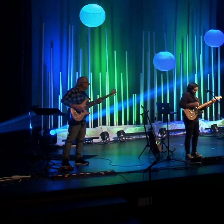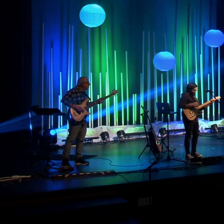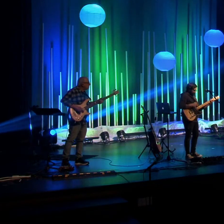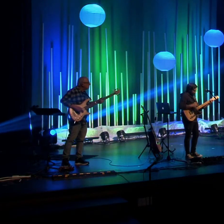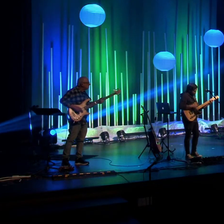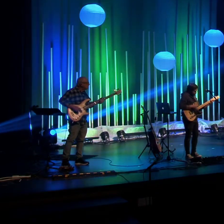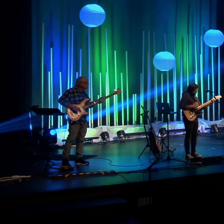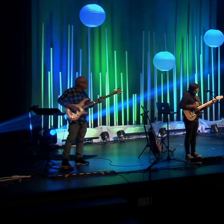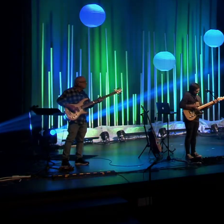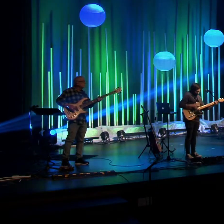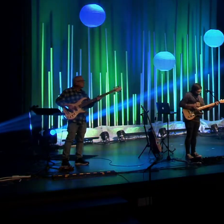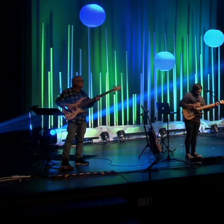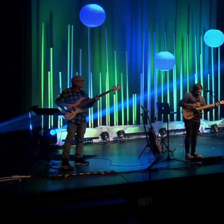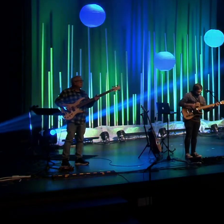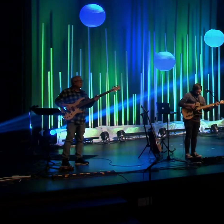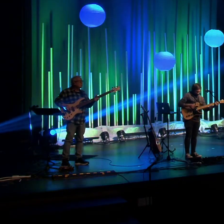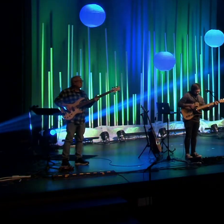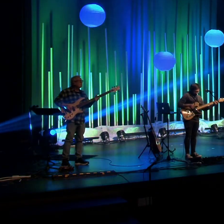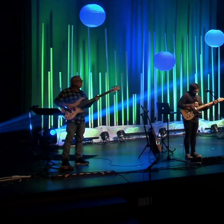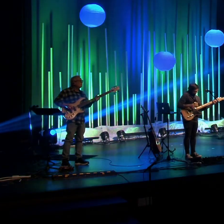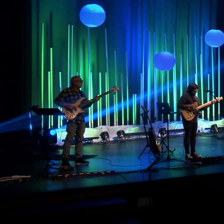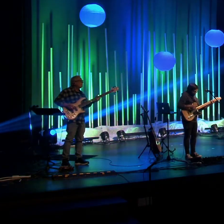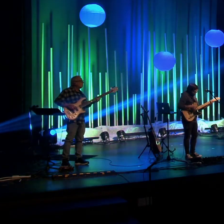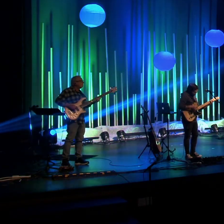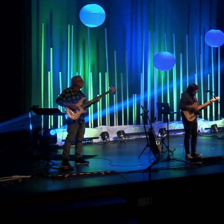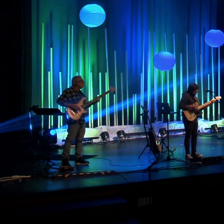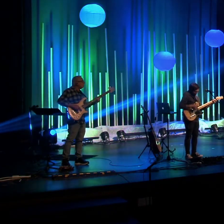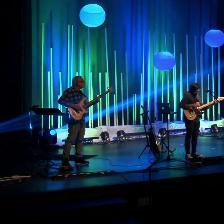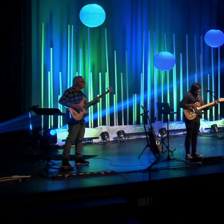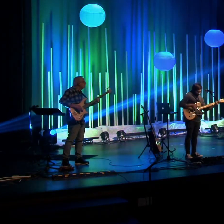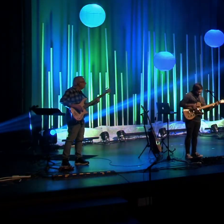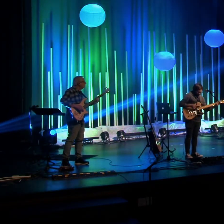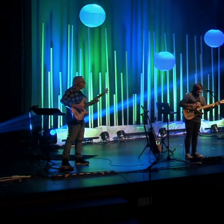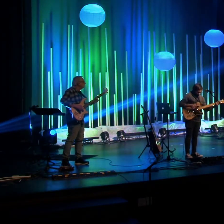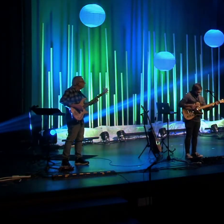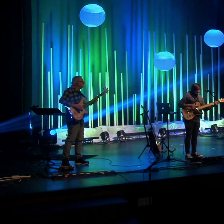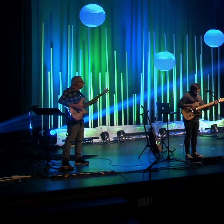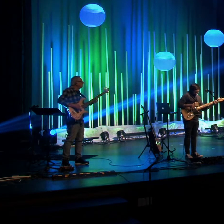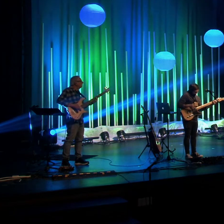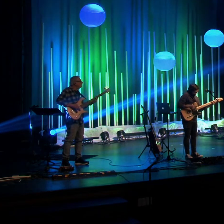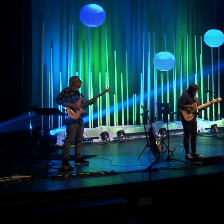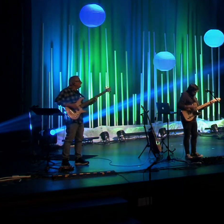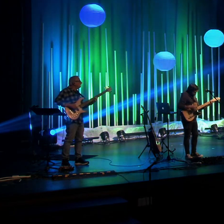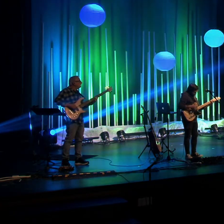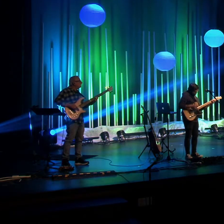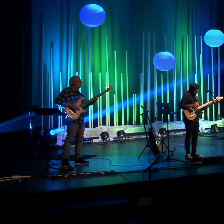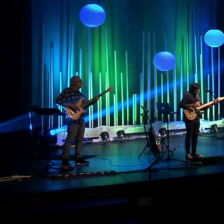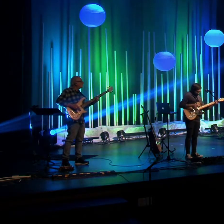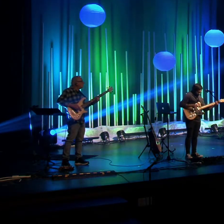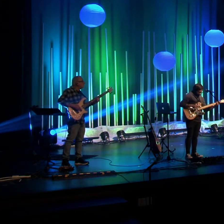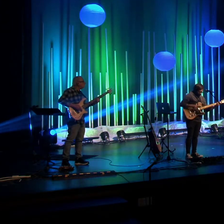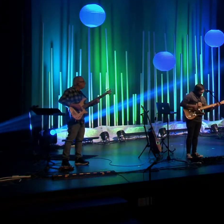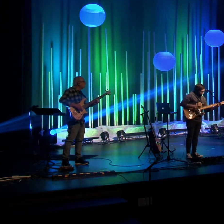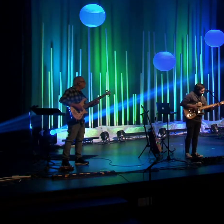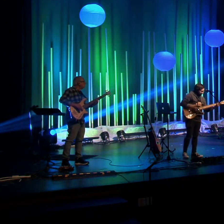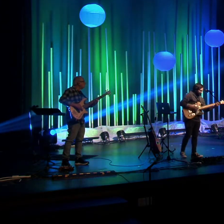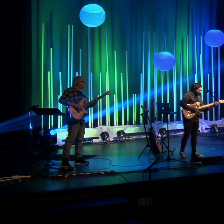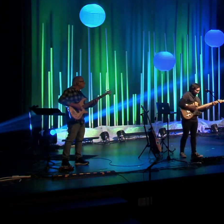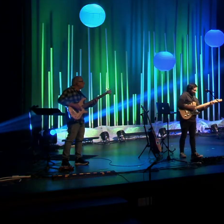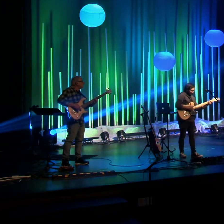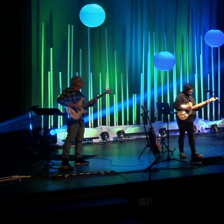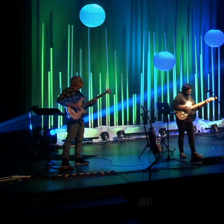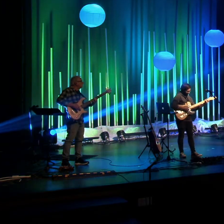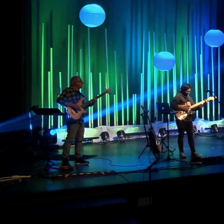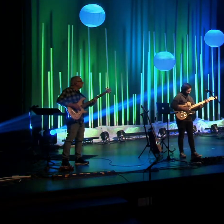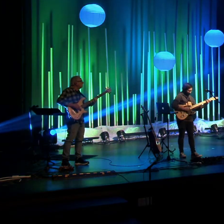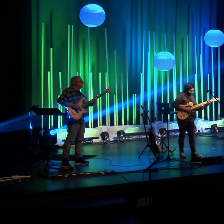a brand new series today called The Way of Peace, talking about how do we become peacemakers in very practical ways, some habits that we can